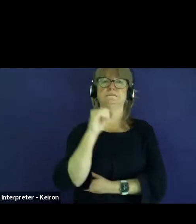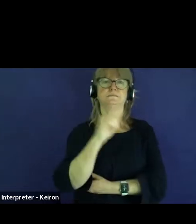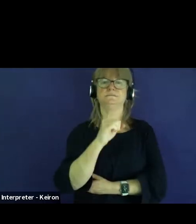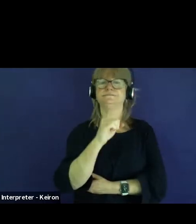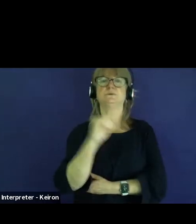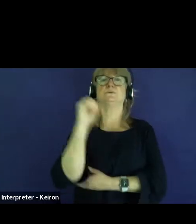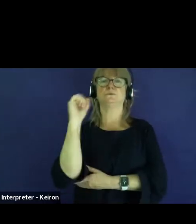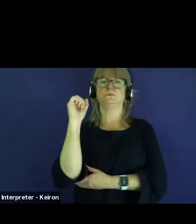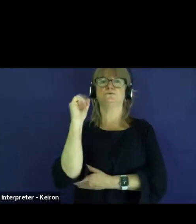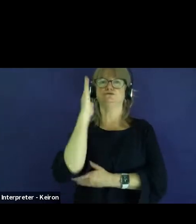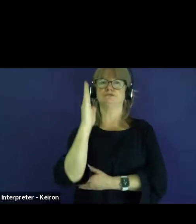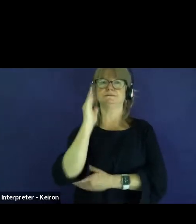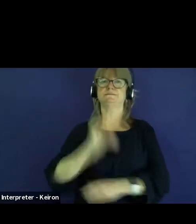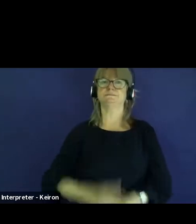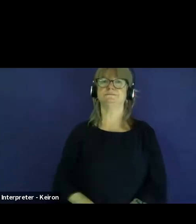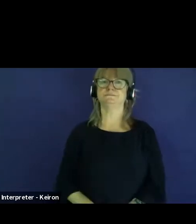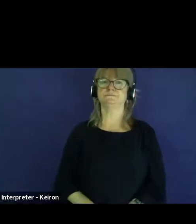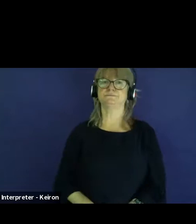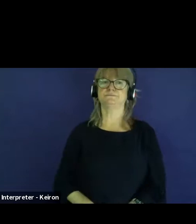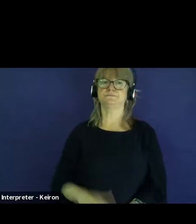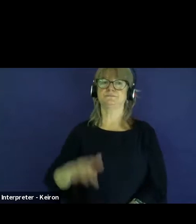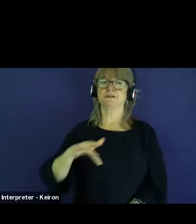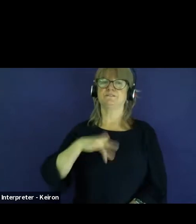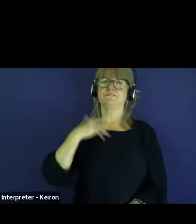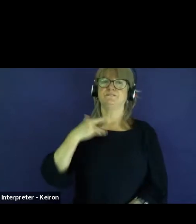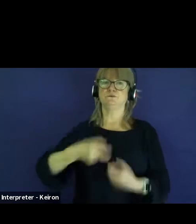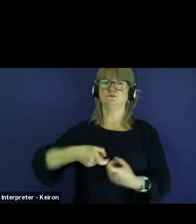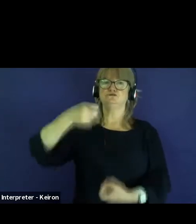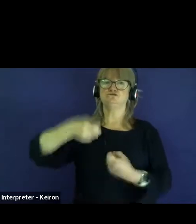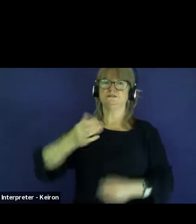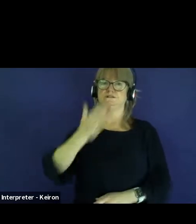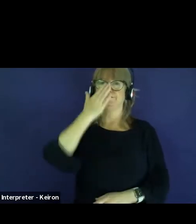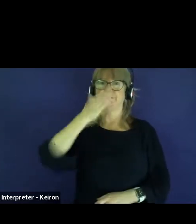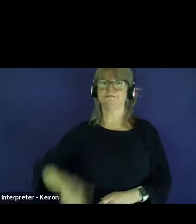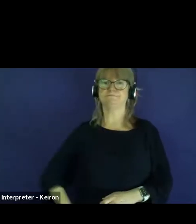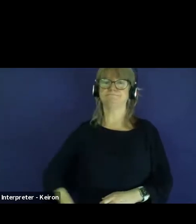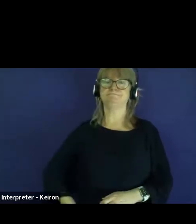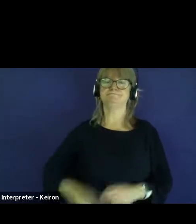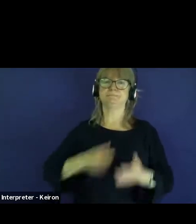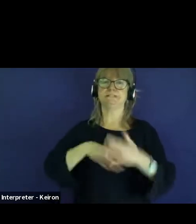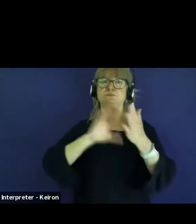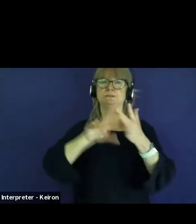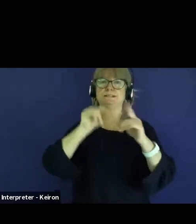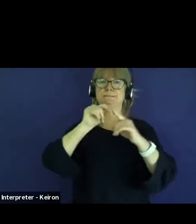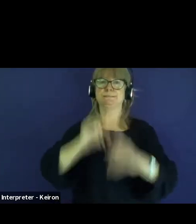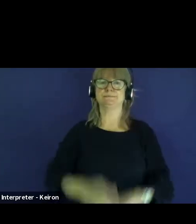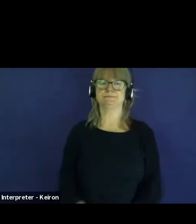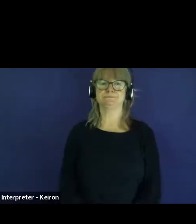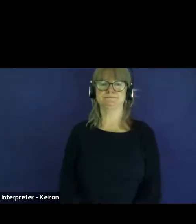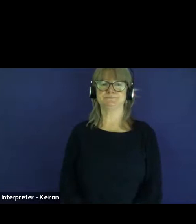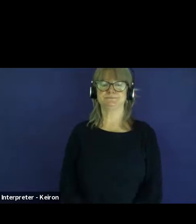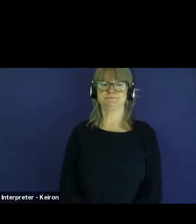upright. Should feel a nice stretch in the front of here into our hip flexors.